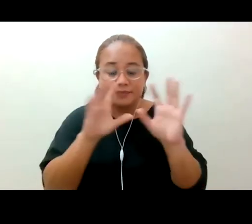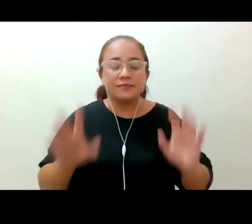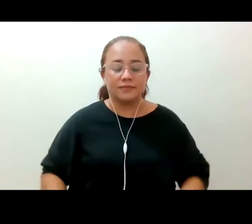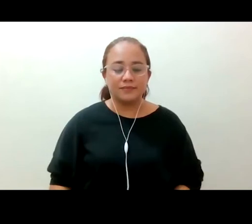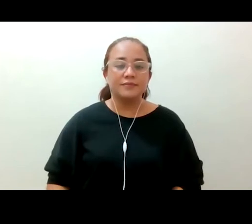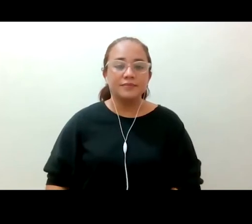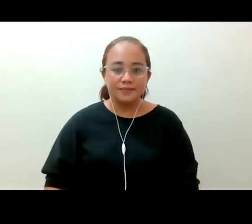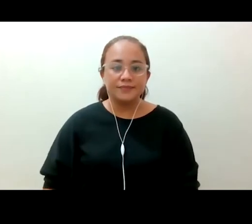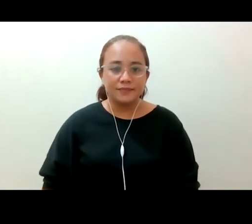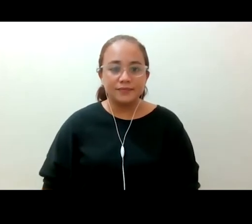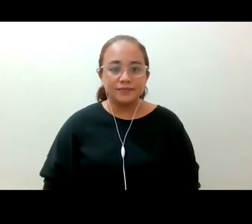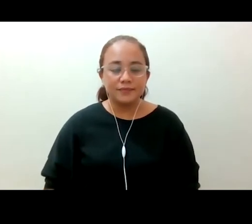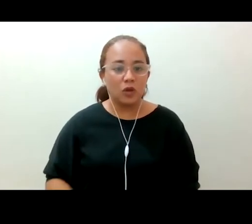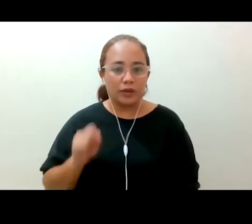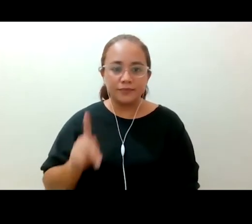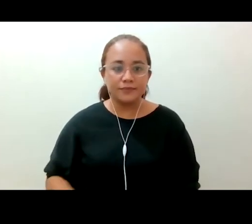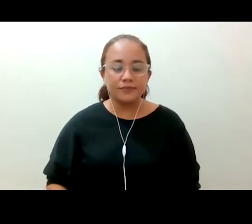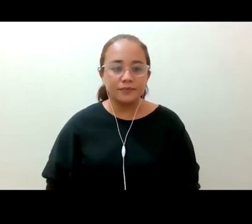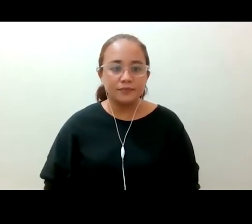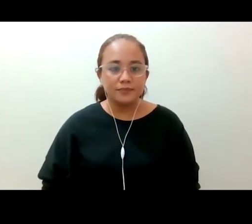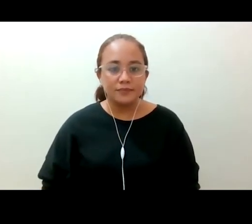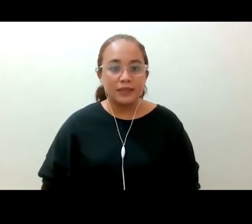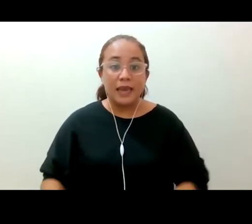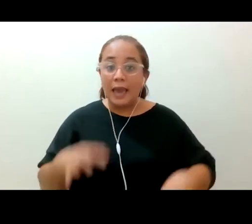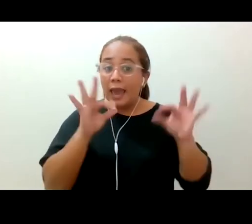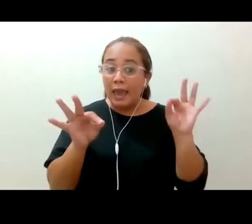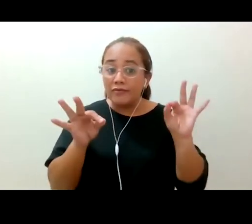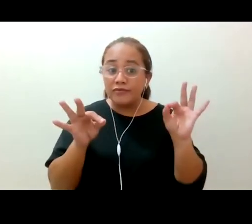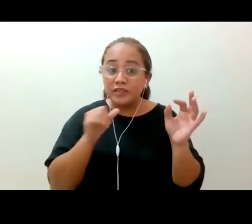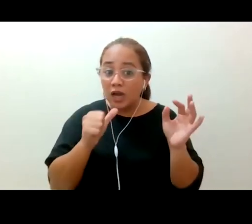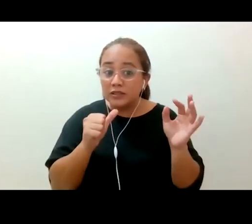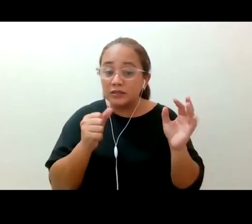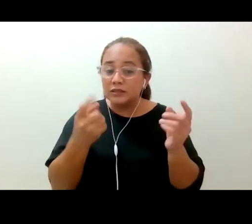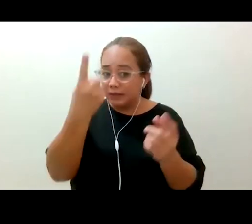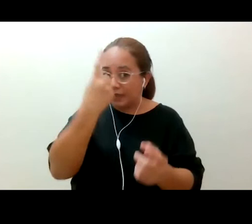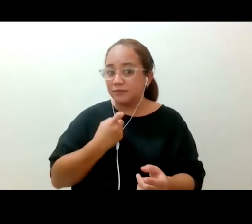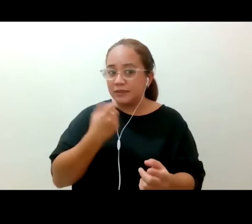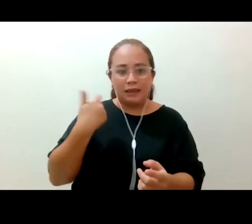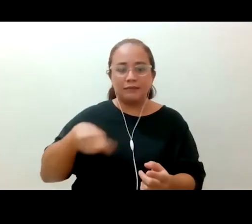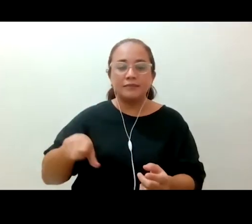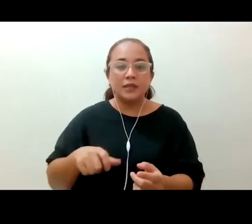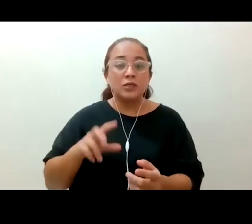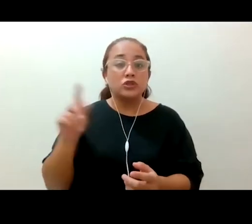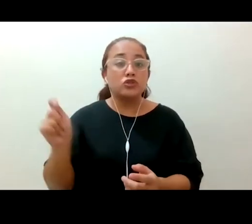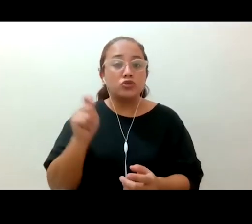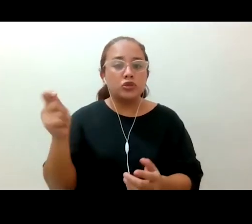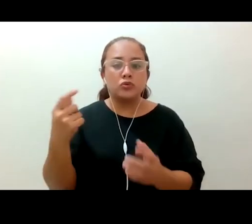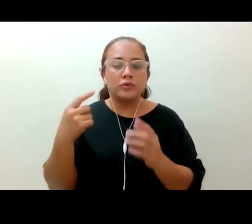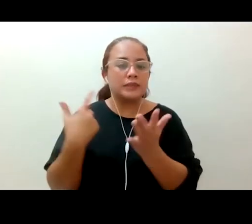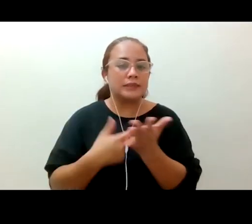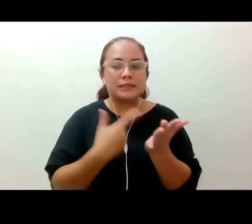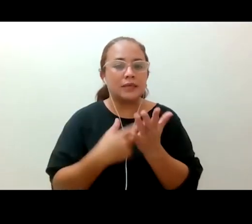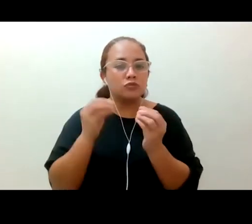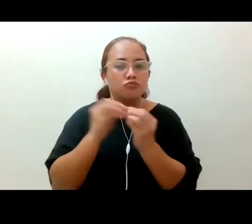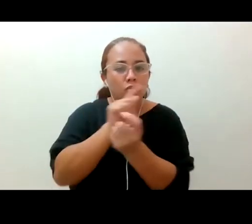Yes, sir. Okay, okay. If not, just ask me any questions. On Tuesday, we'll discuss it in more